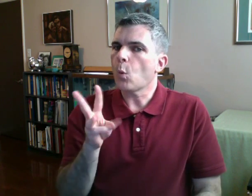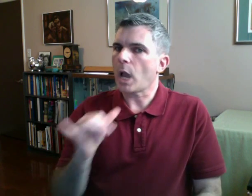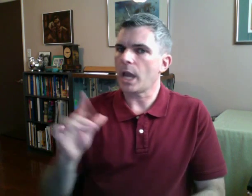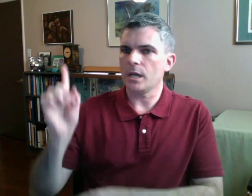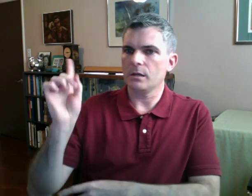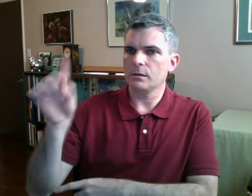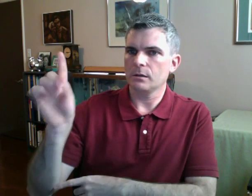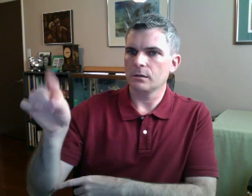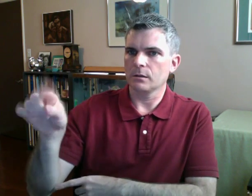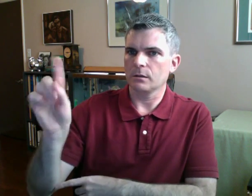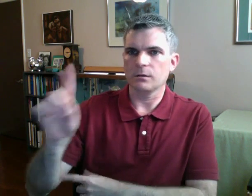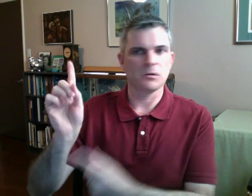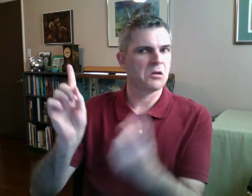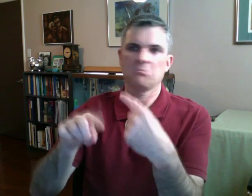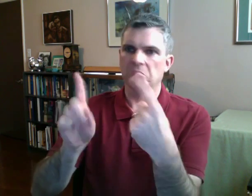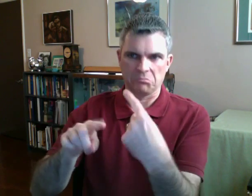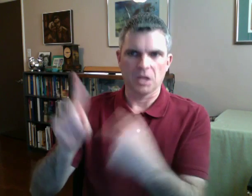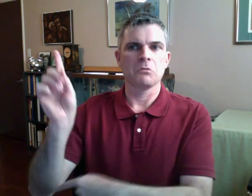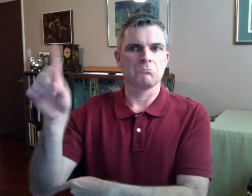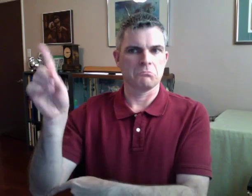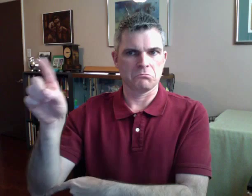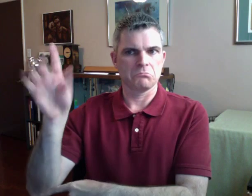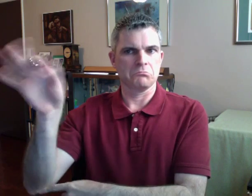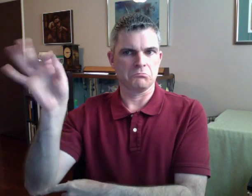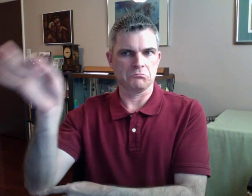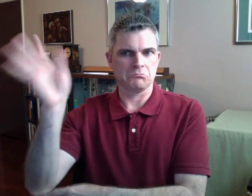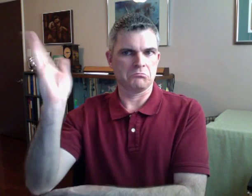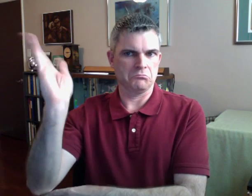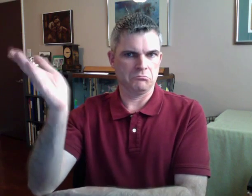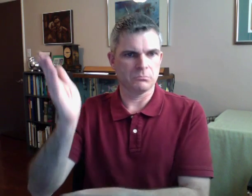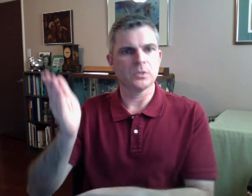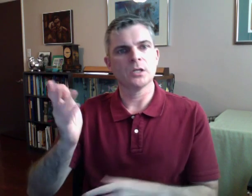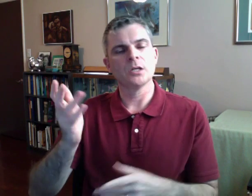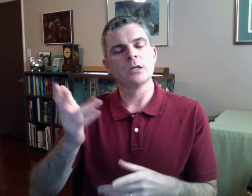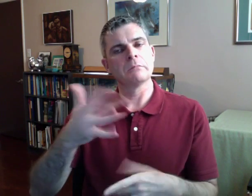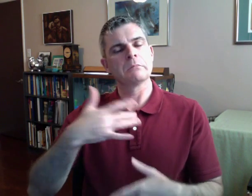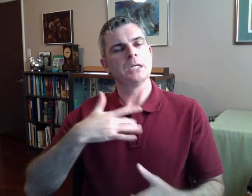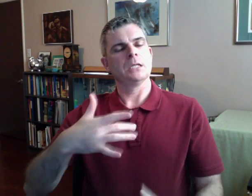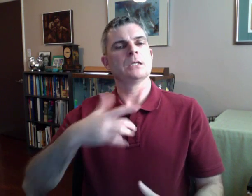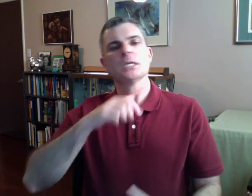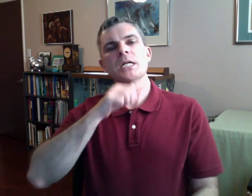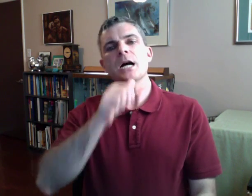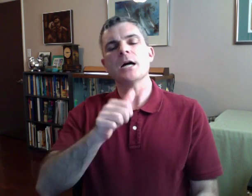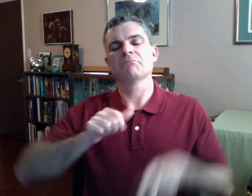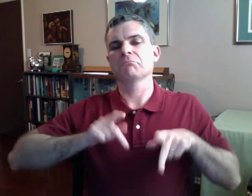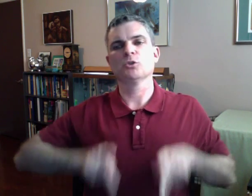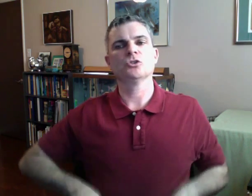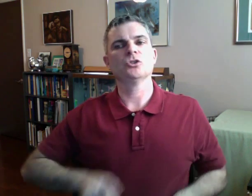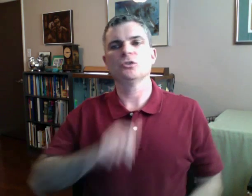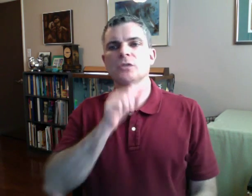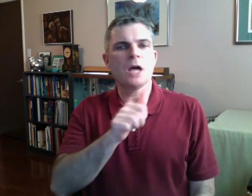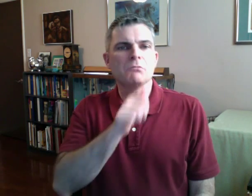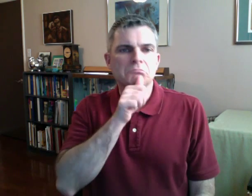a commonly accepted format. It is usually impersonal and formal. Examples of this would be